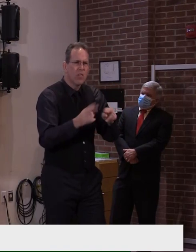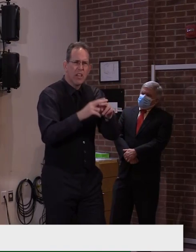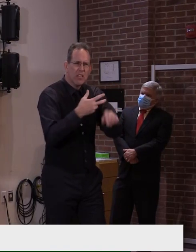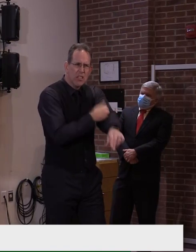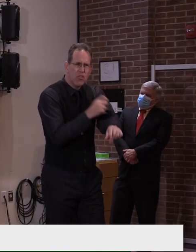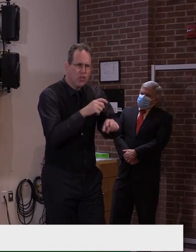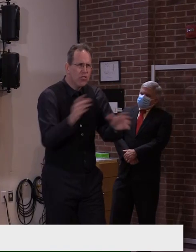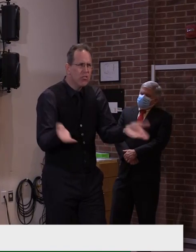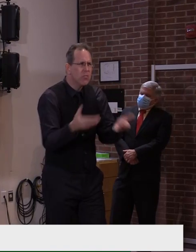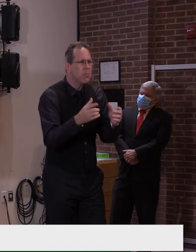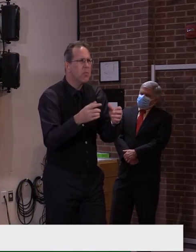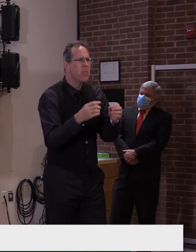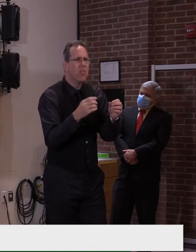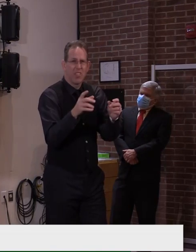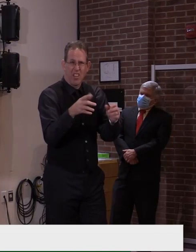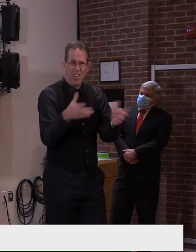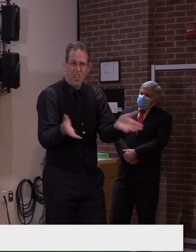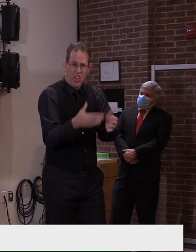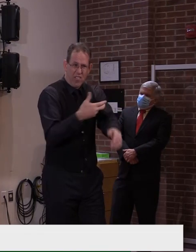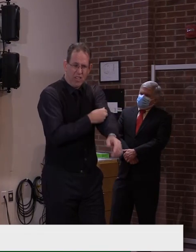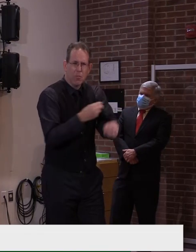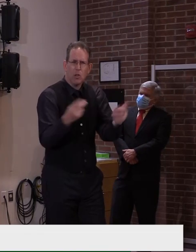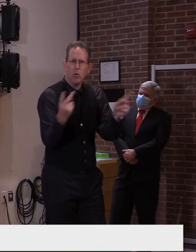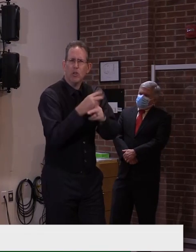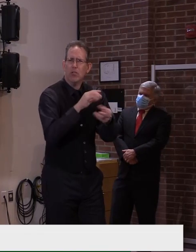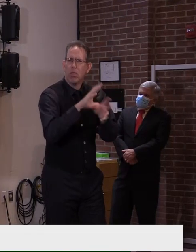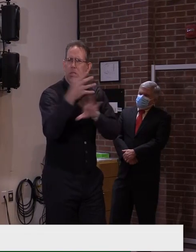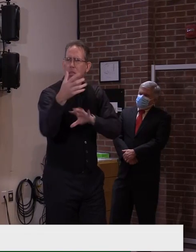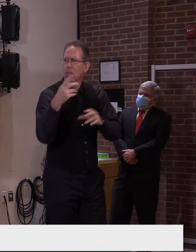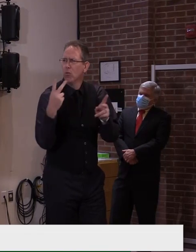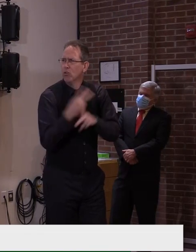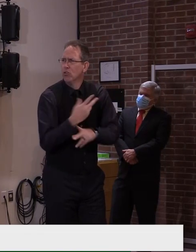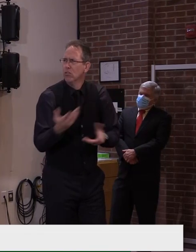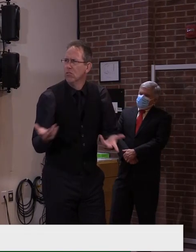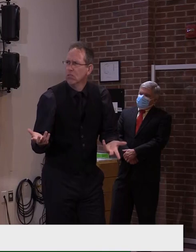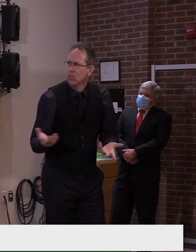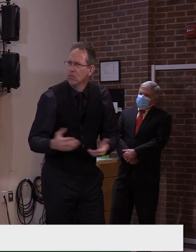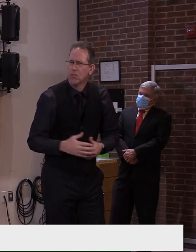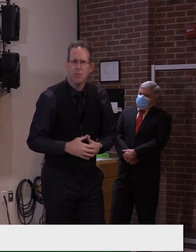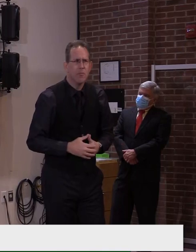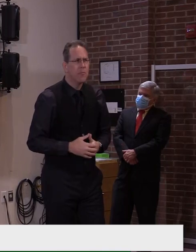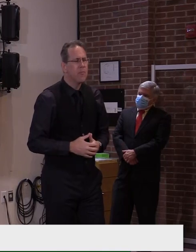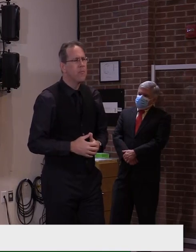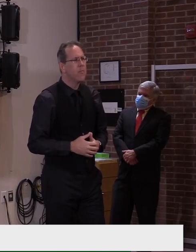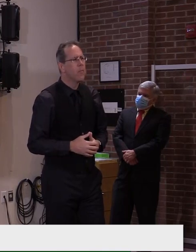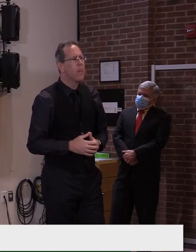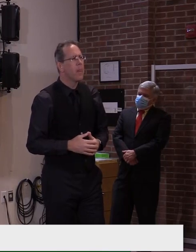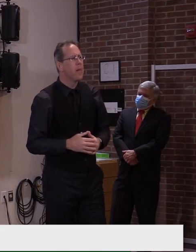Again, I think the data backs up our argument, but I'll let Dr. Levine make that.